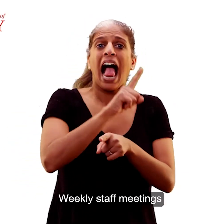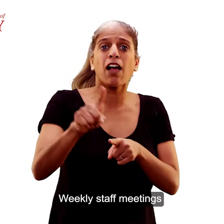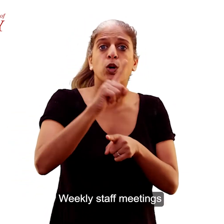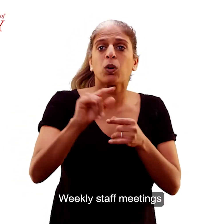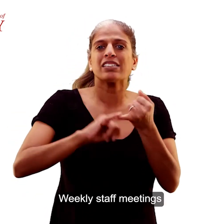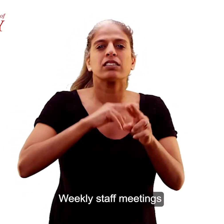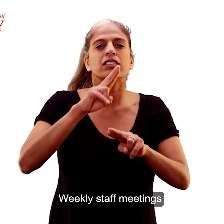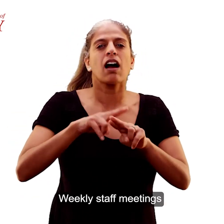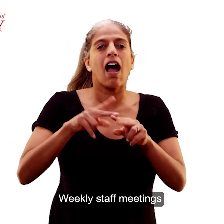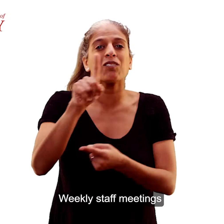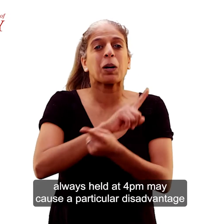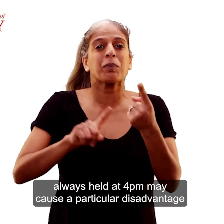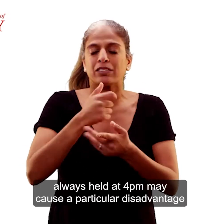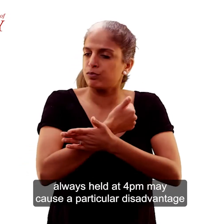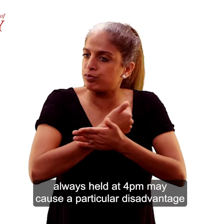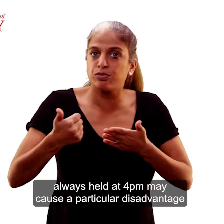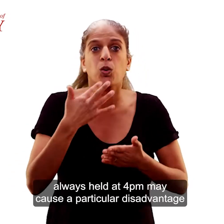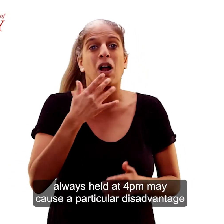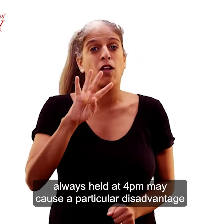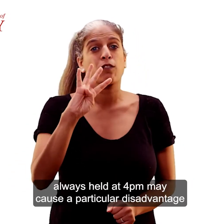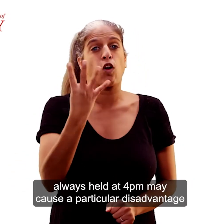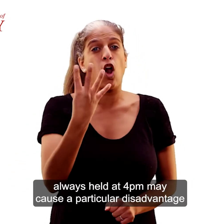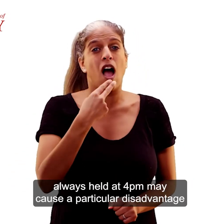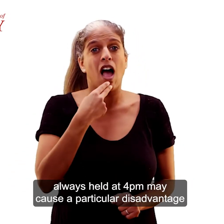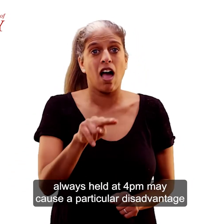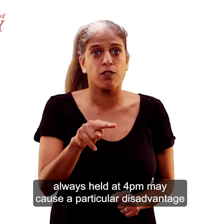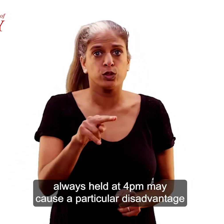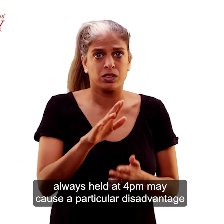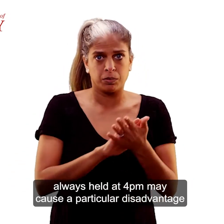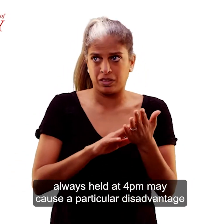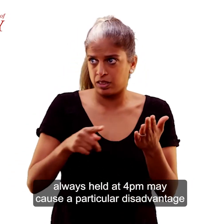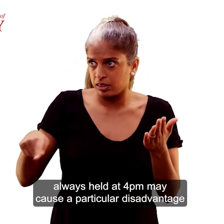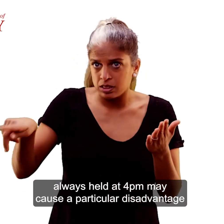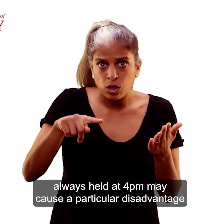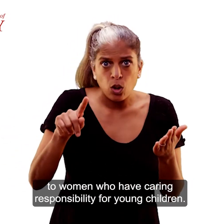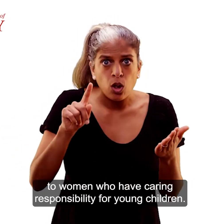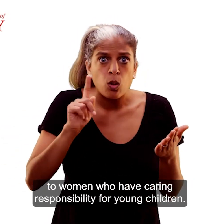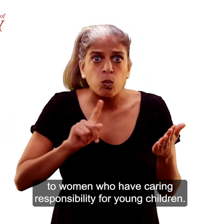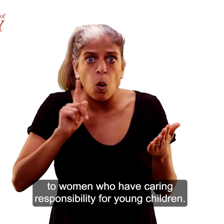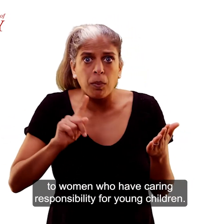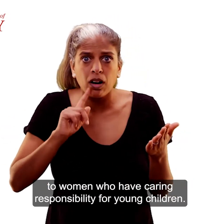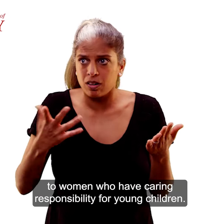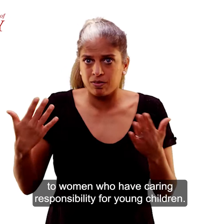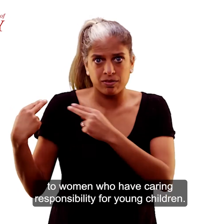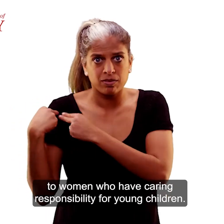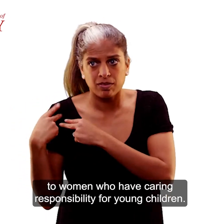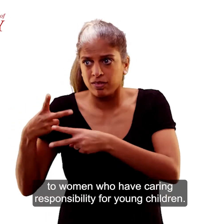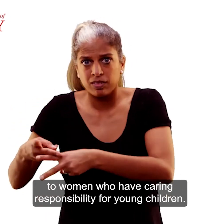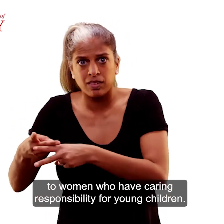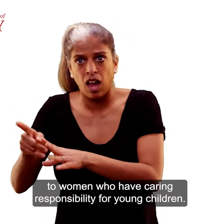Weekly staff meetings, always held at 4 p.m, may cause a particular disadvantage to women who have caring responsibility for